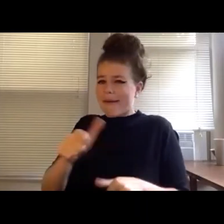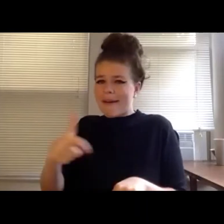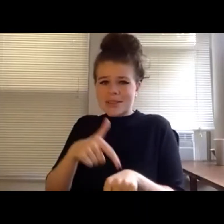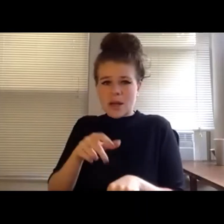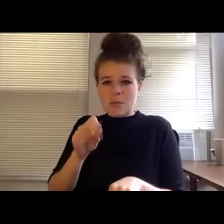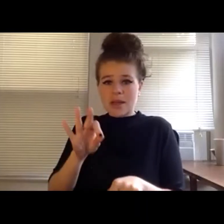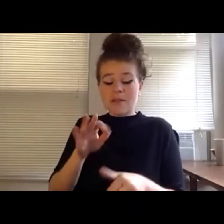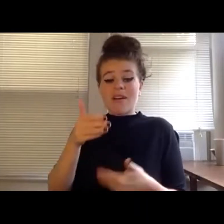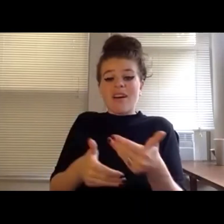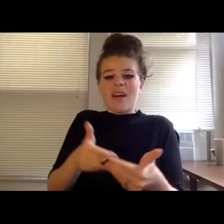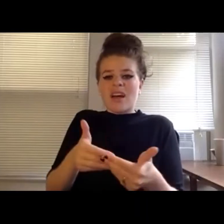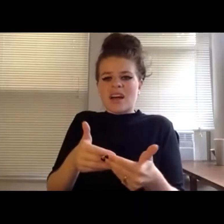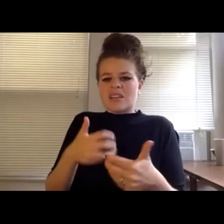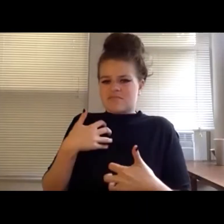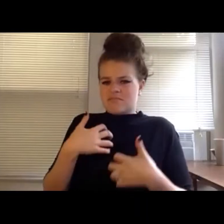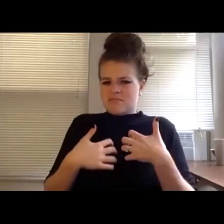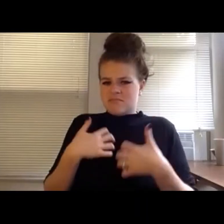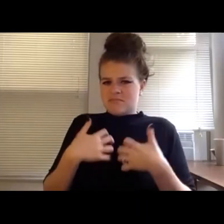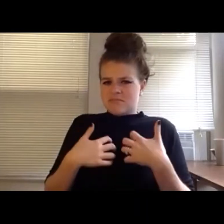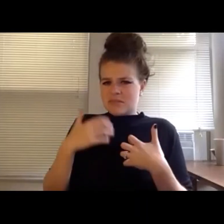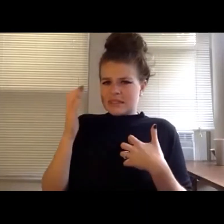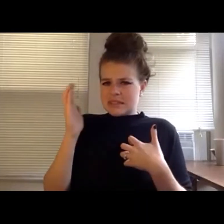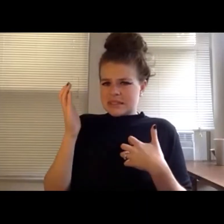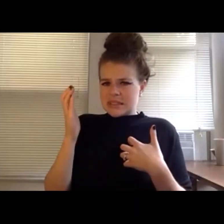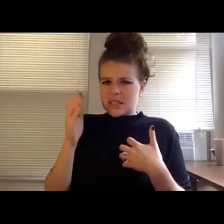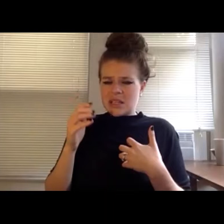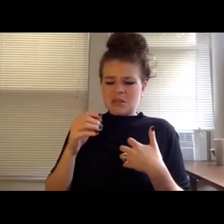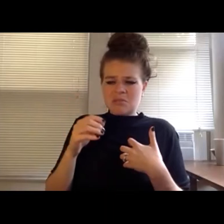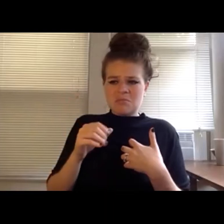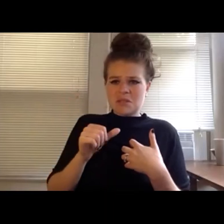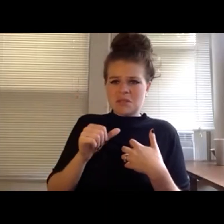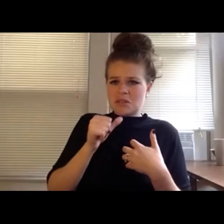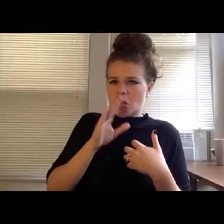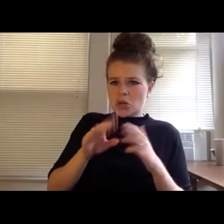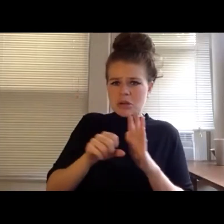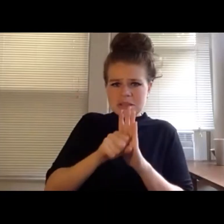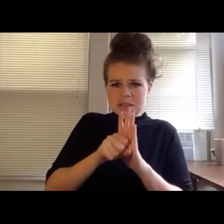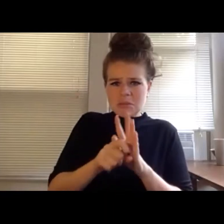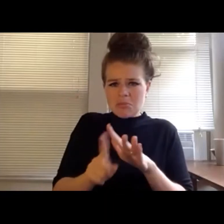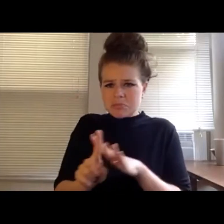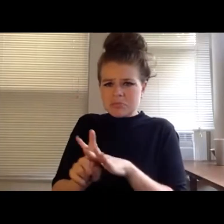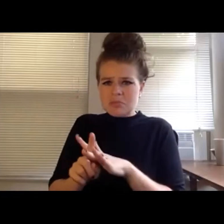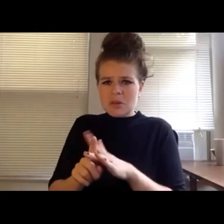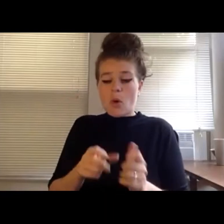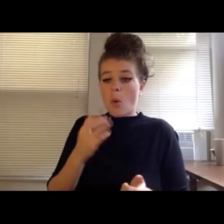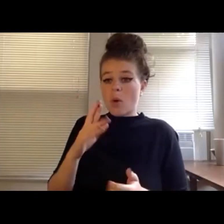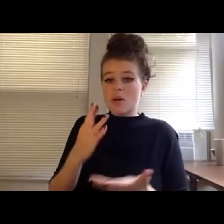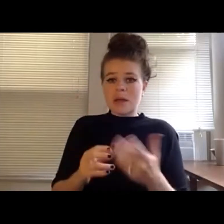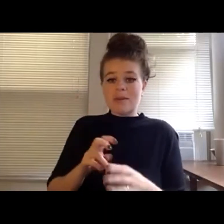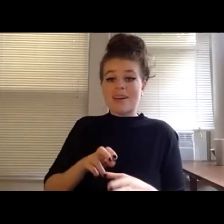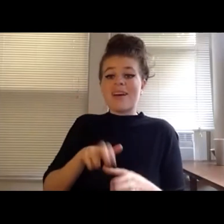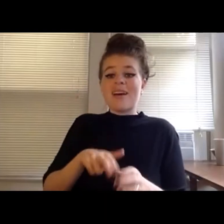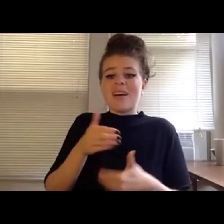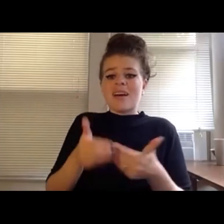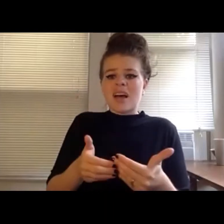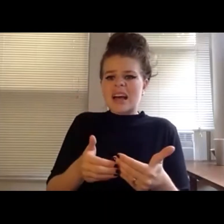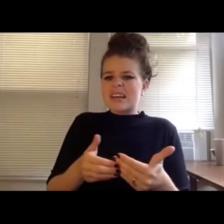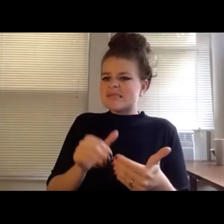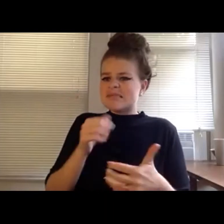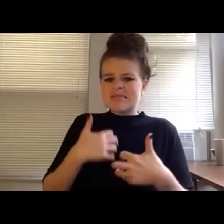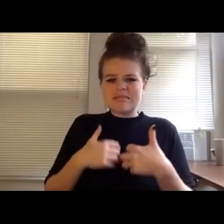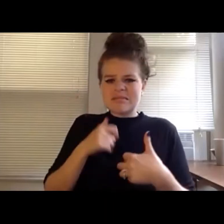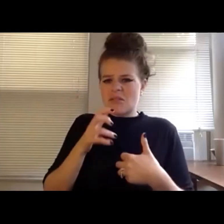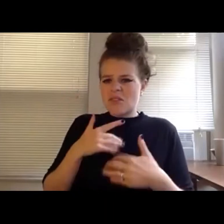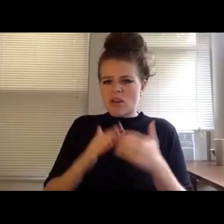this treatment is causing a lot of side effects, or you don't feel comfortable enrolling on this, and you have the right to do so at any